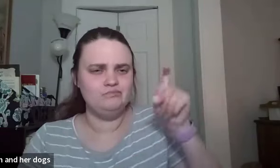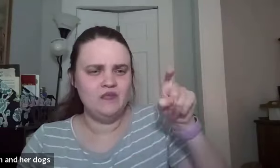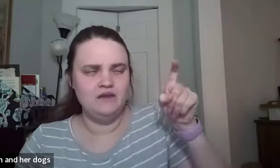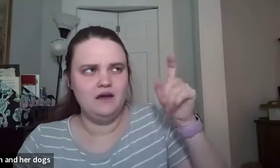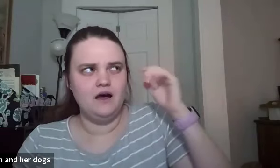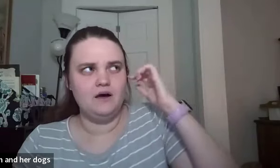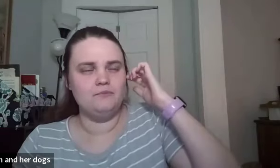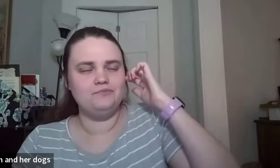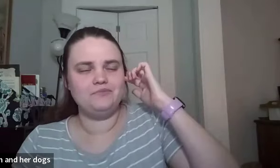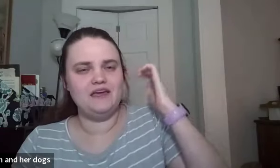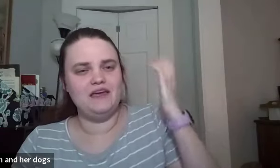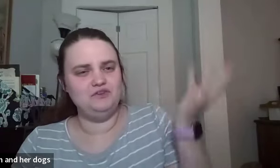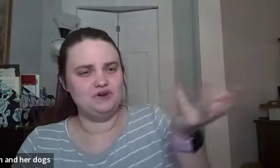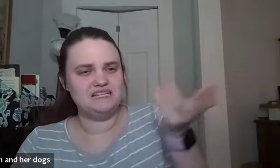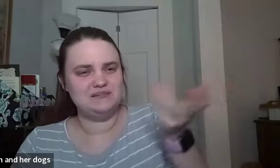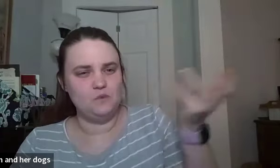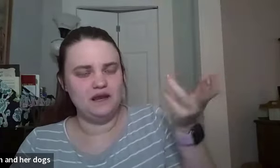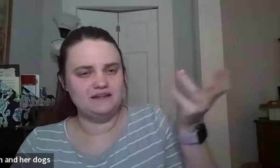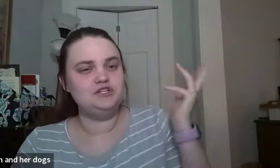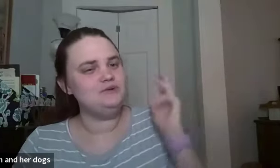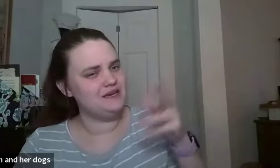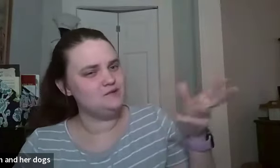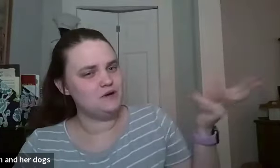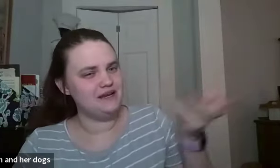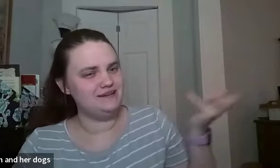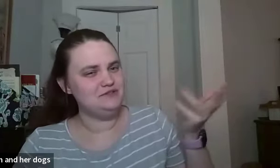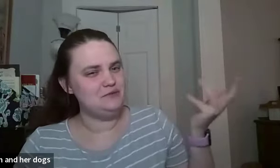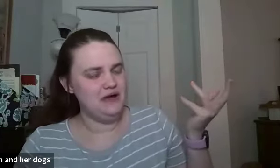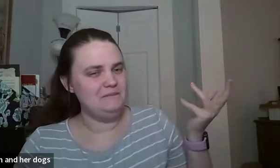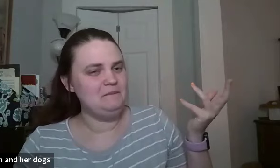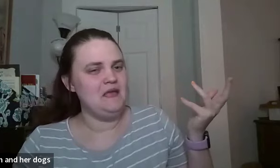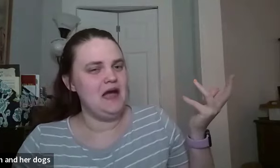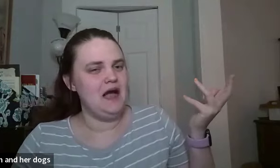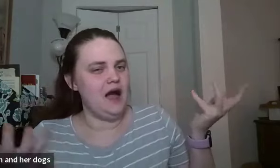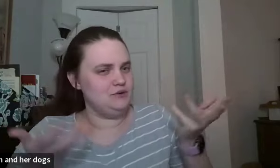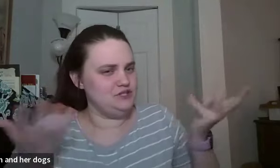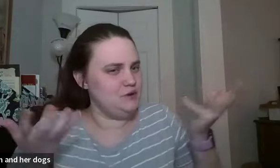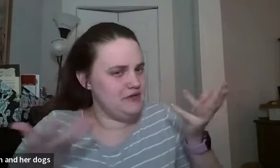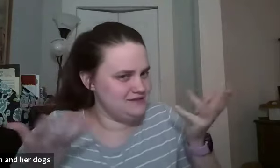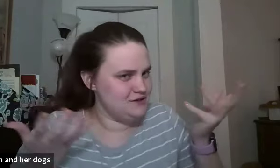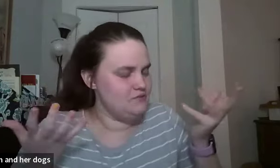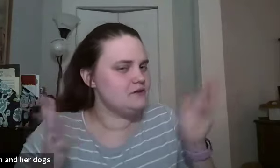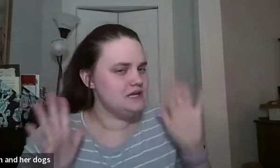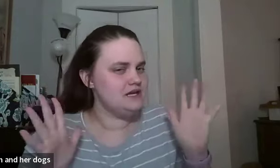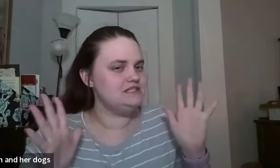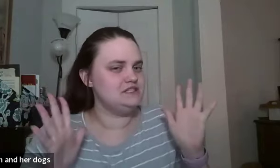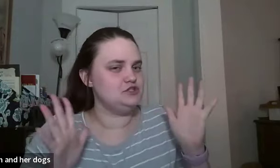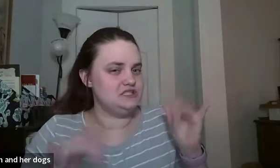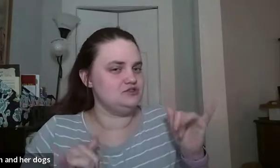Um, if you notice, I did one-handed. You can do one-handed with the what. I would do both hands though for the beginning, since you're still trying to